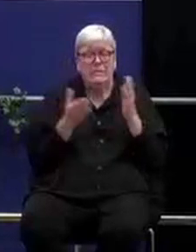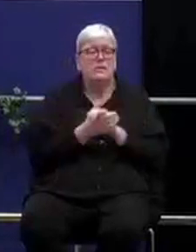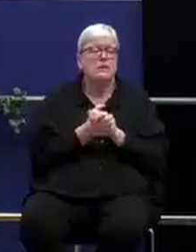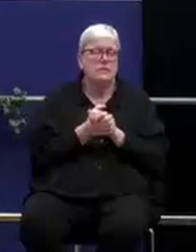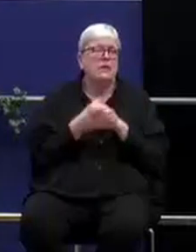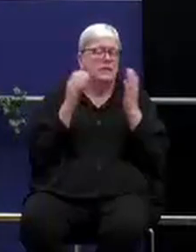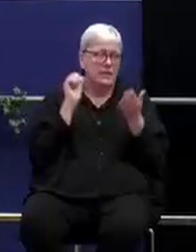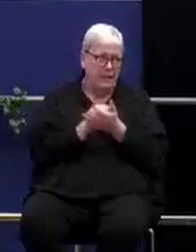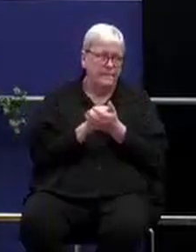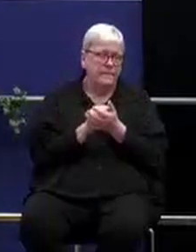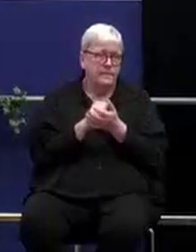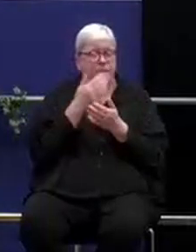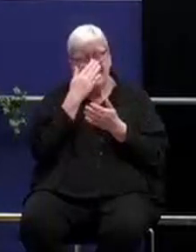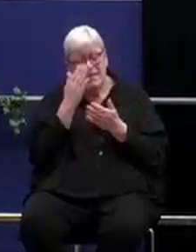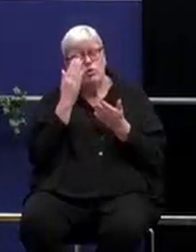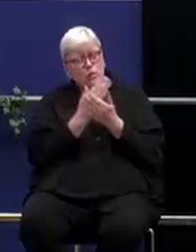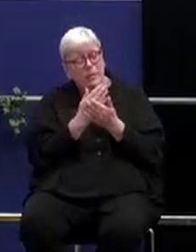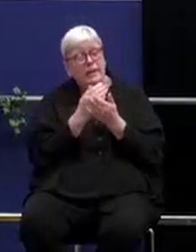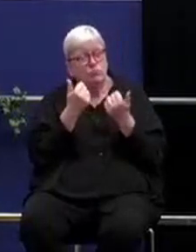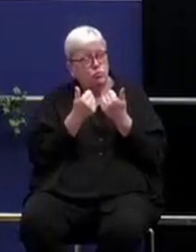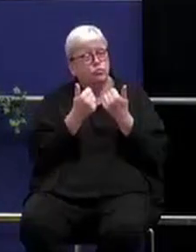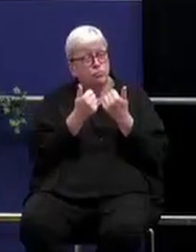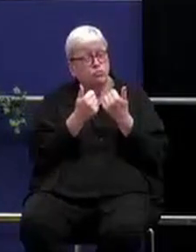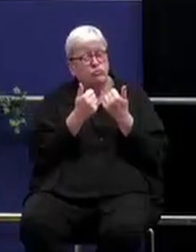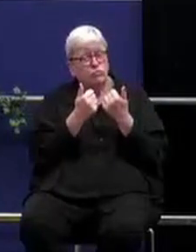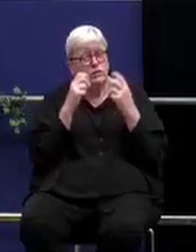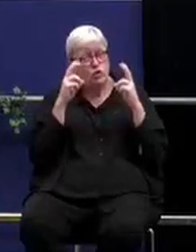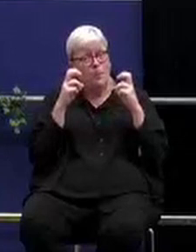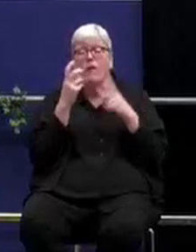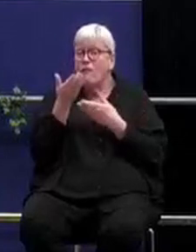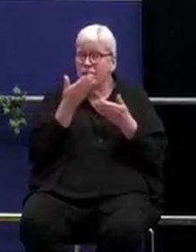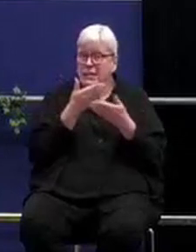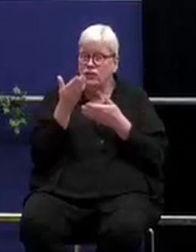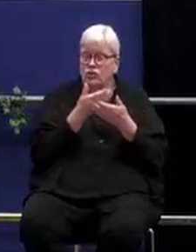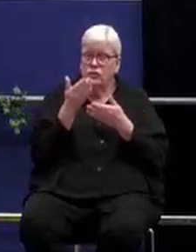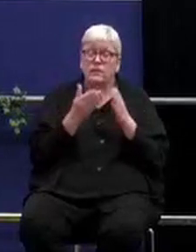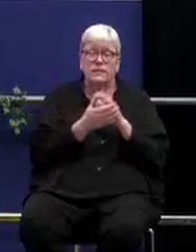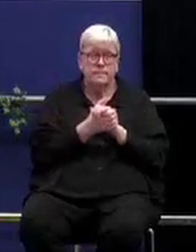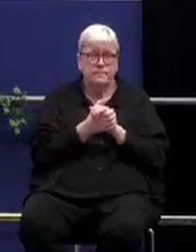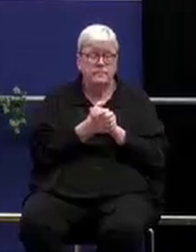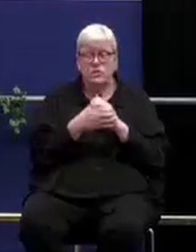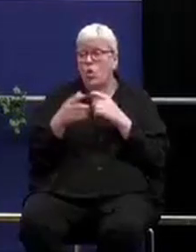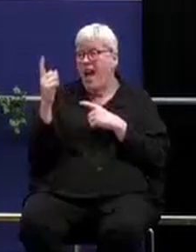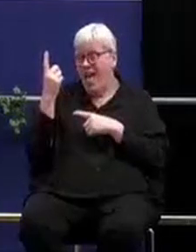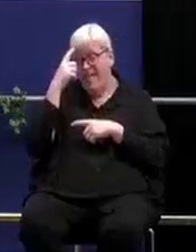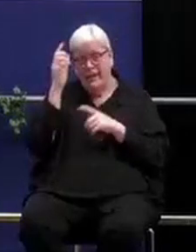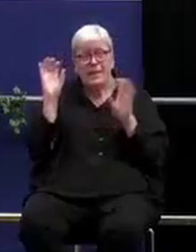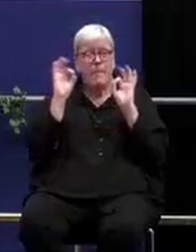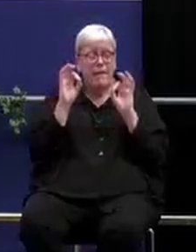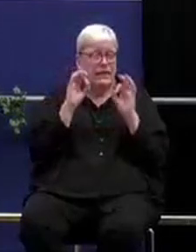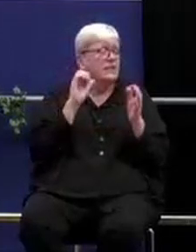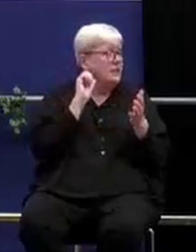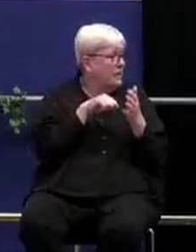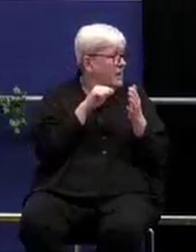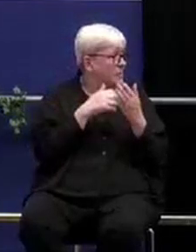But yeah, it seems to be quite a topical thing, the ending. Yeah, I think it's better if it generates discussion, you know?